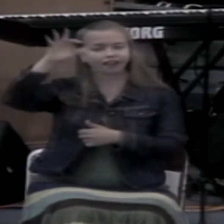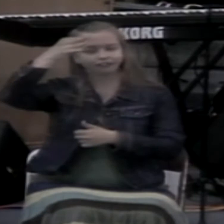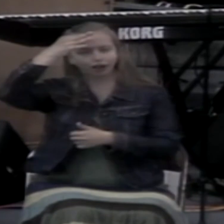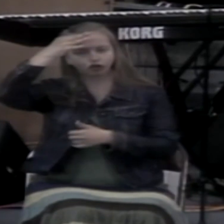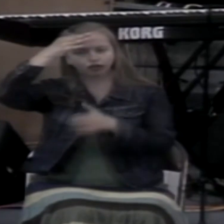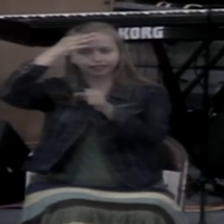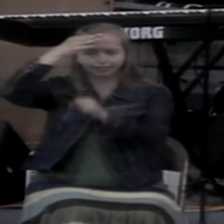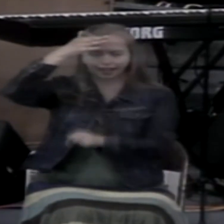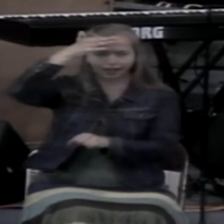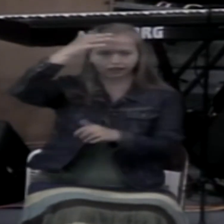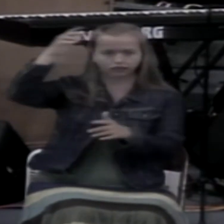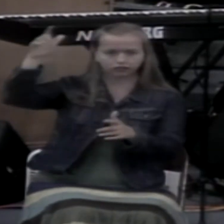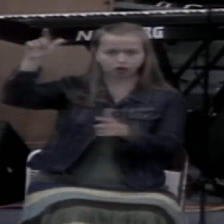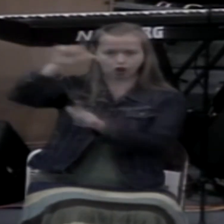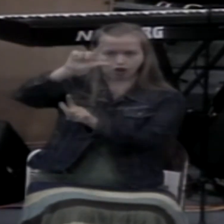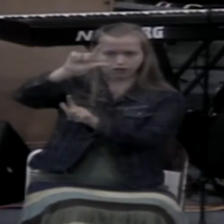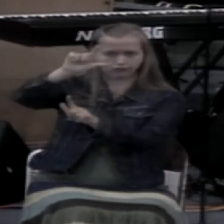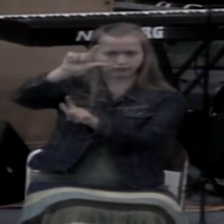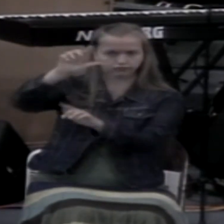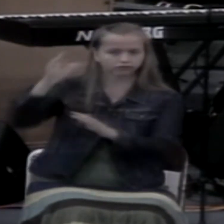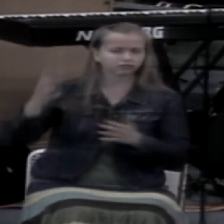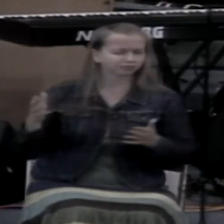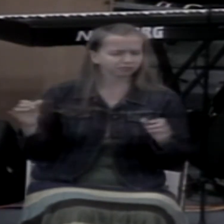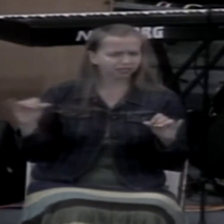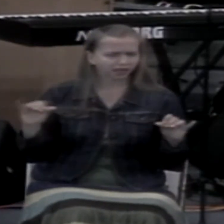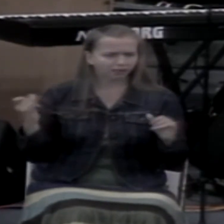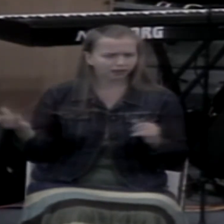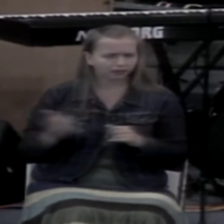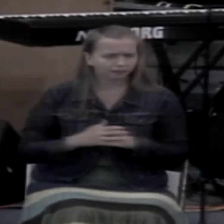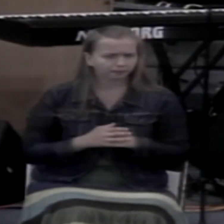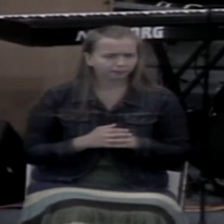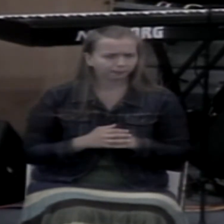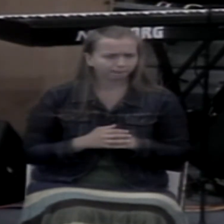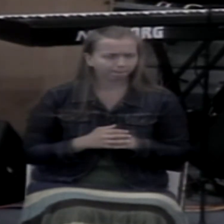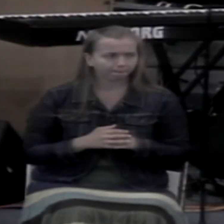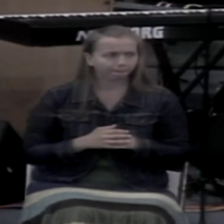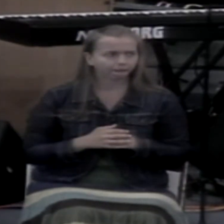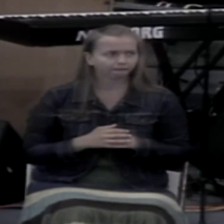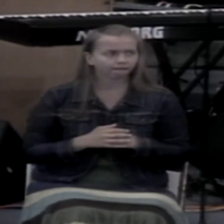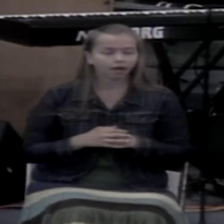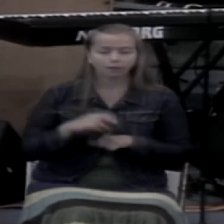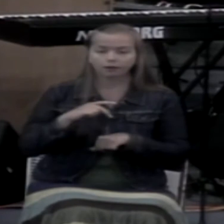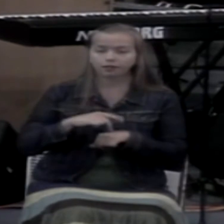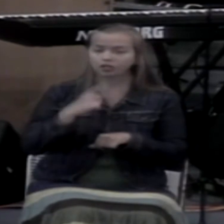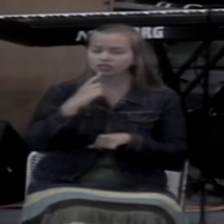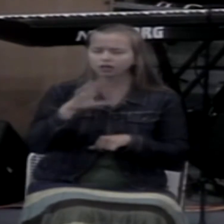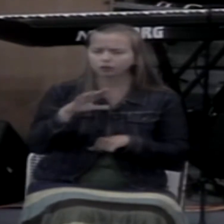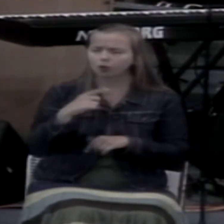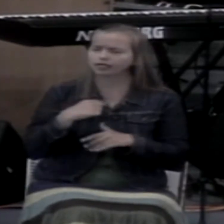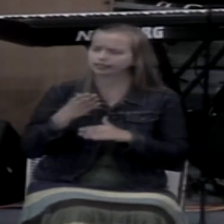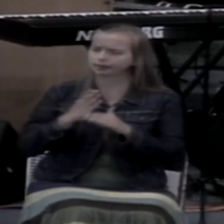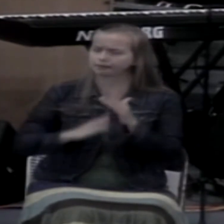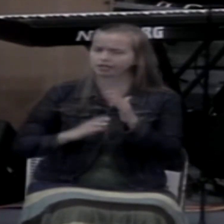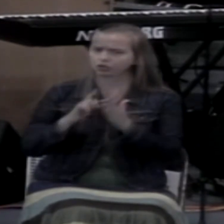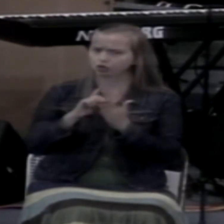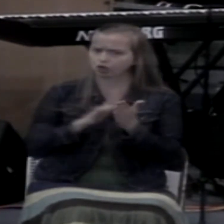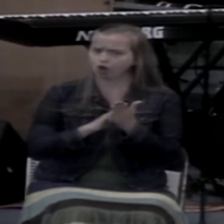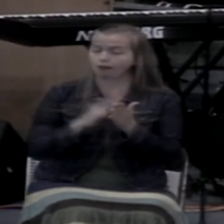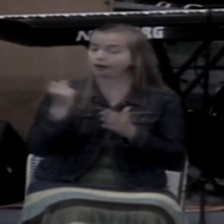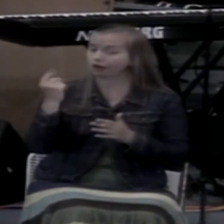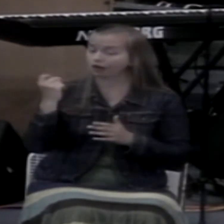you. Now, we all understand that you have to take this in its proper context,